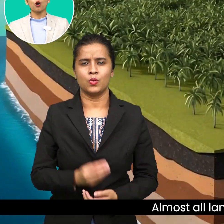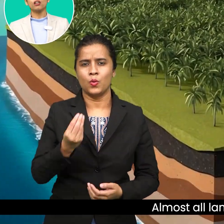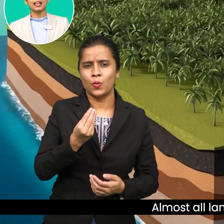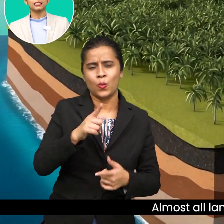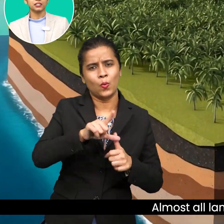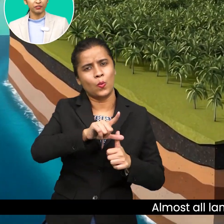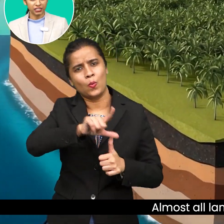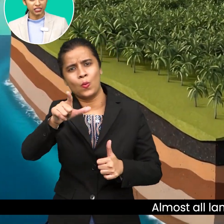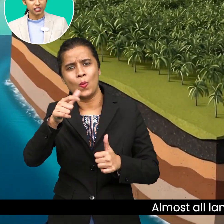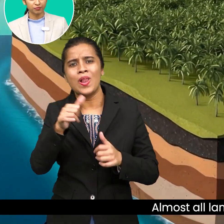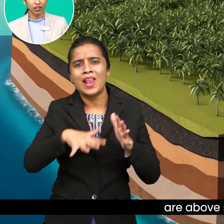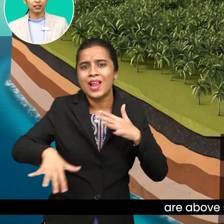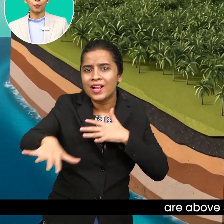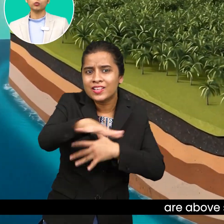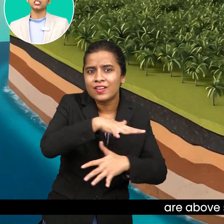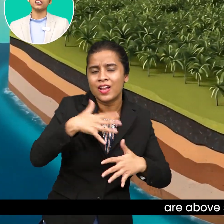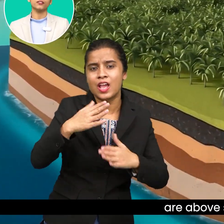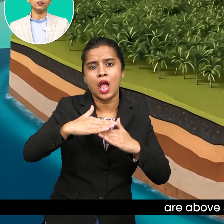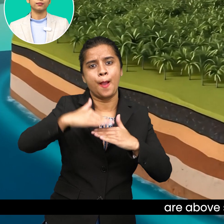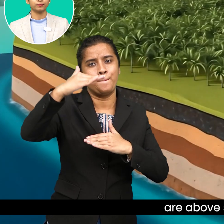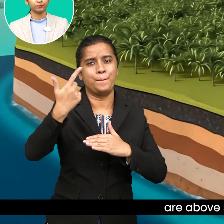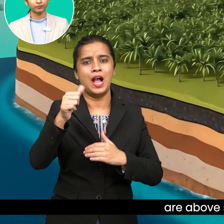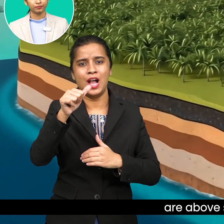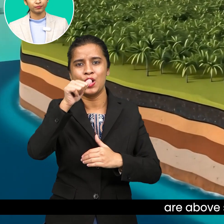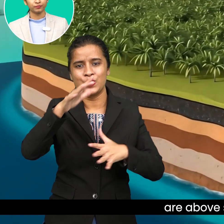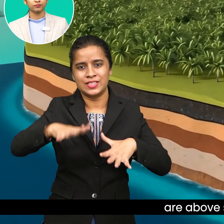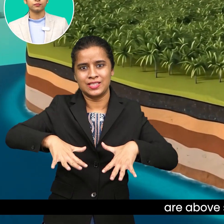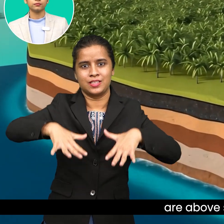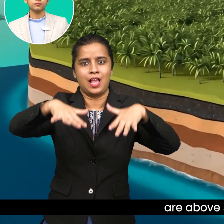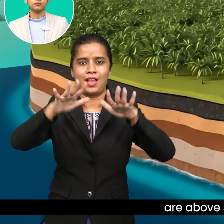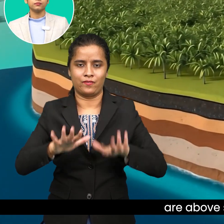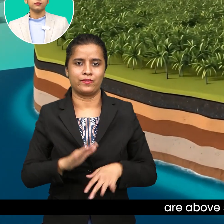Almost all land surfaces are above sea level.